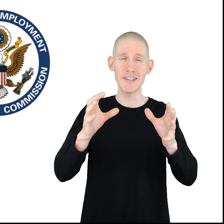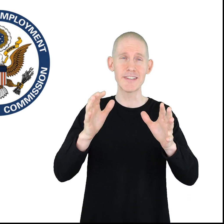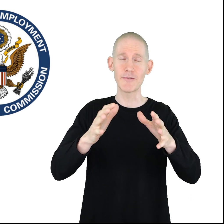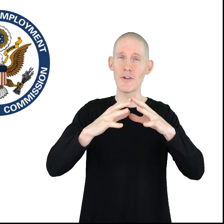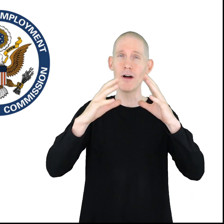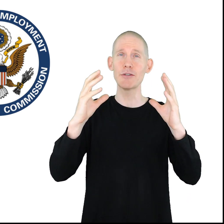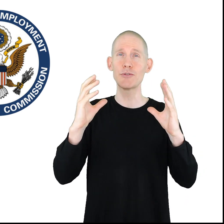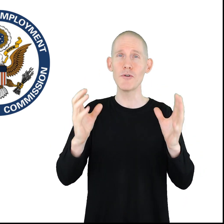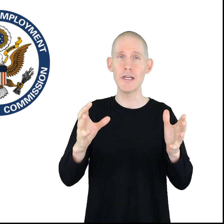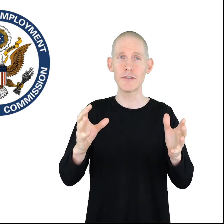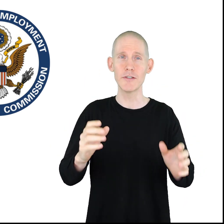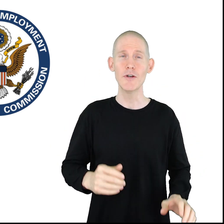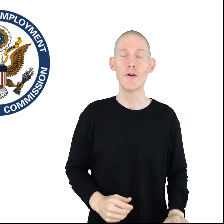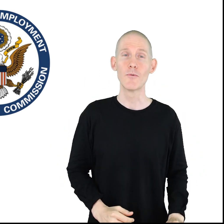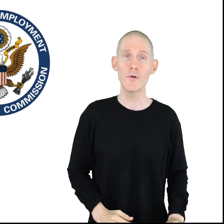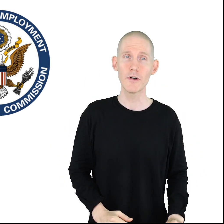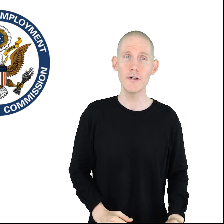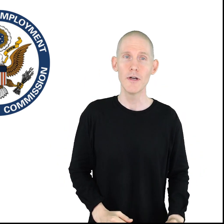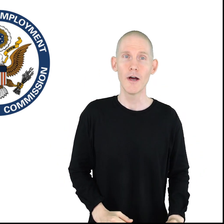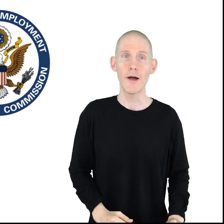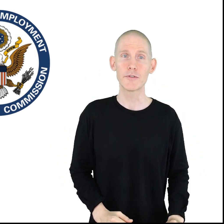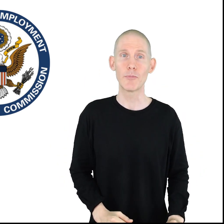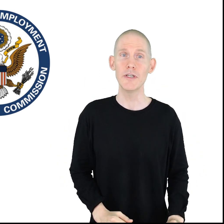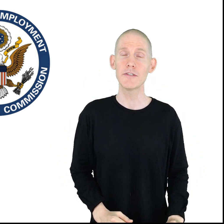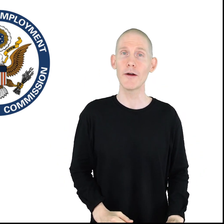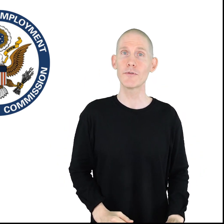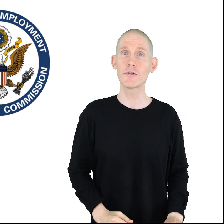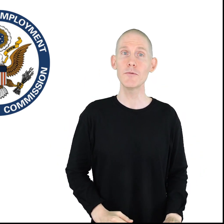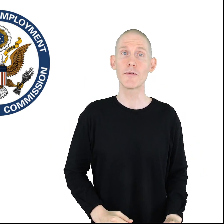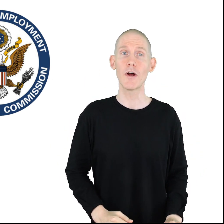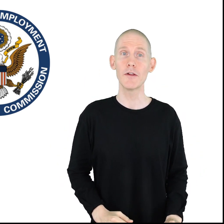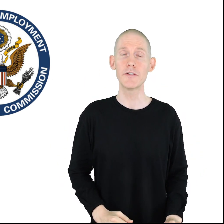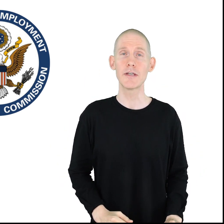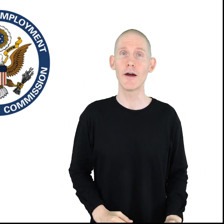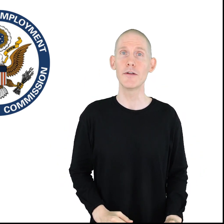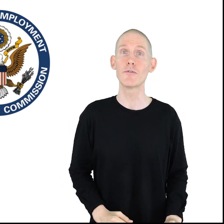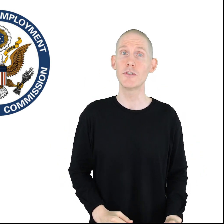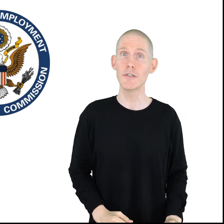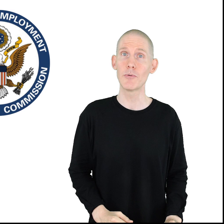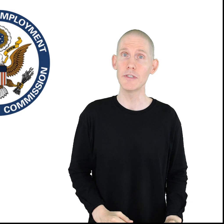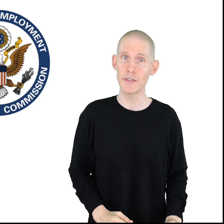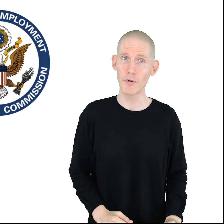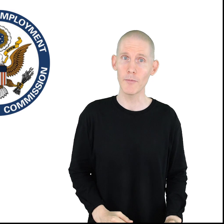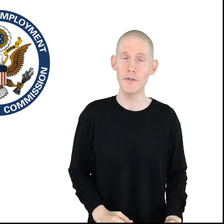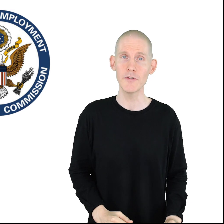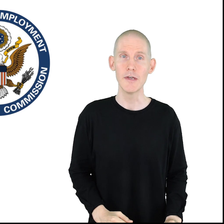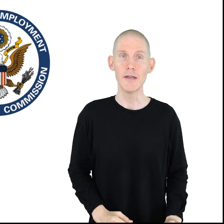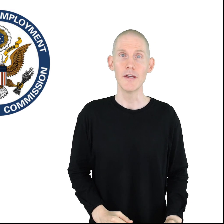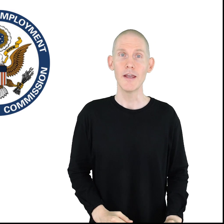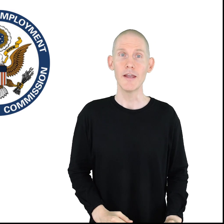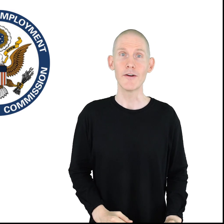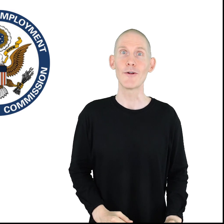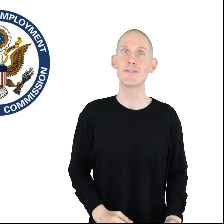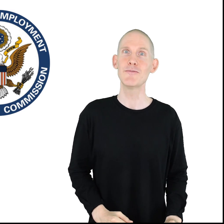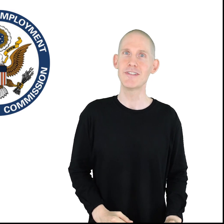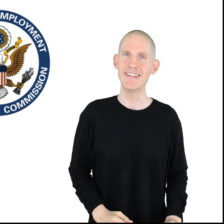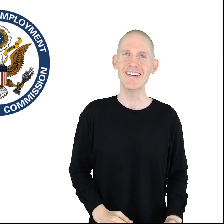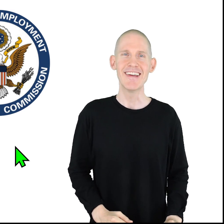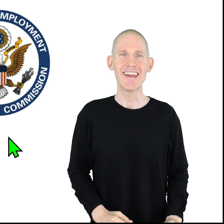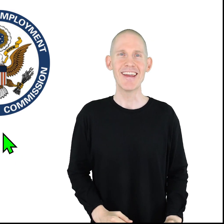and the longest duration were I was a police officer with Arlington County, Virginia Police Department in Arlington, Virginia. And